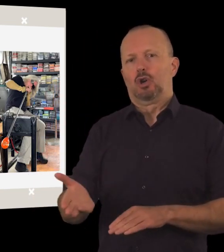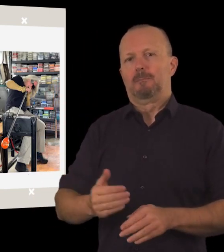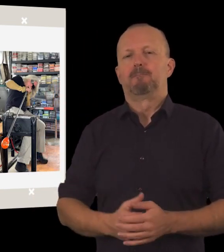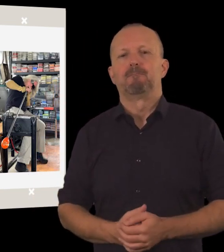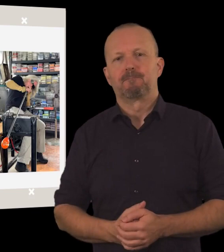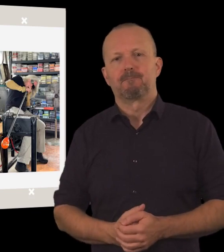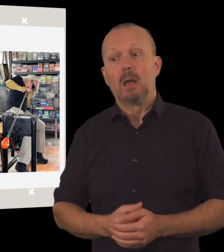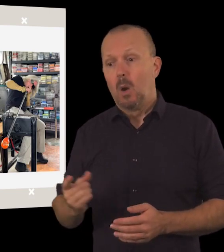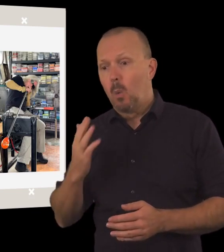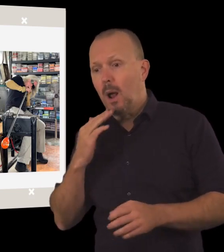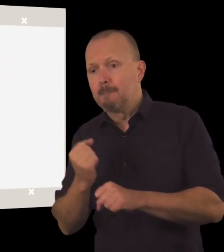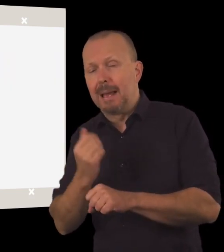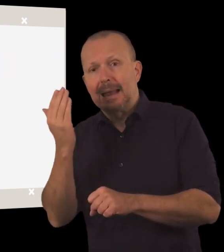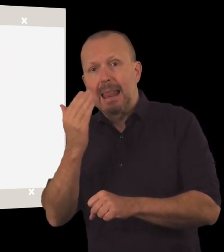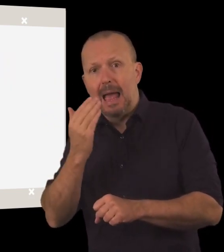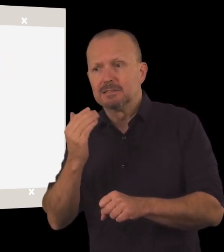golden circle too.